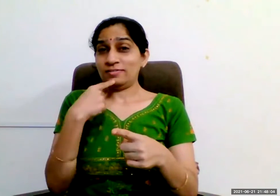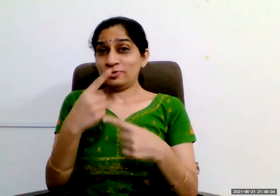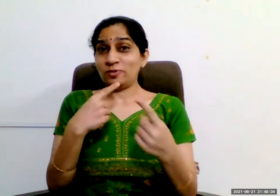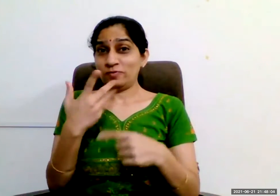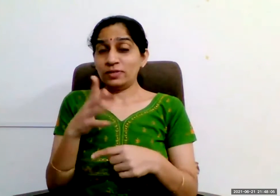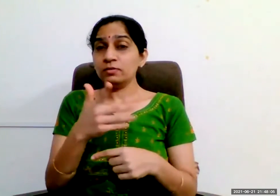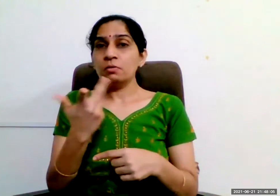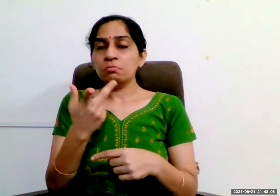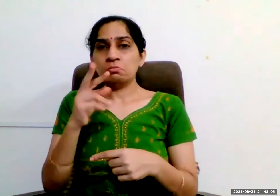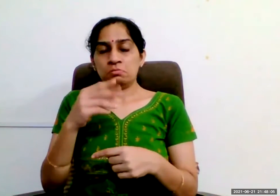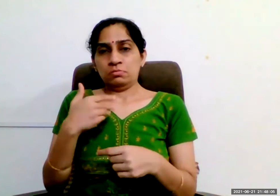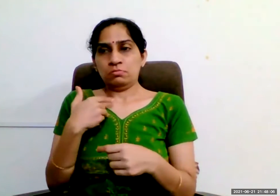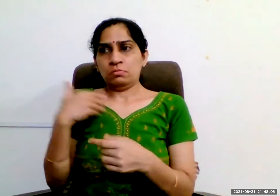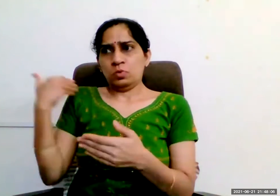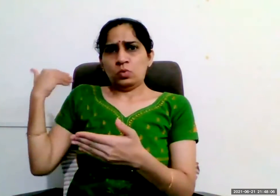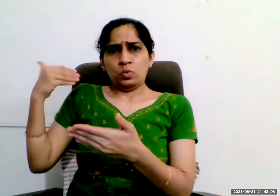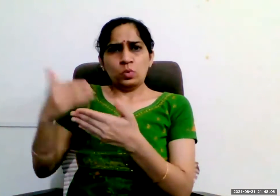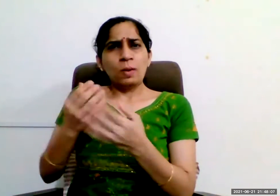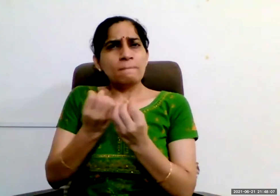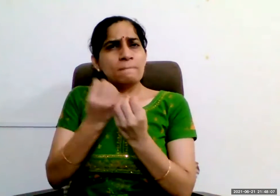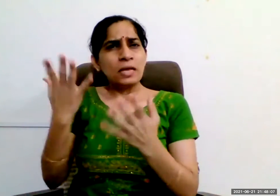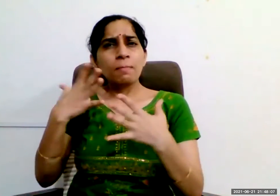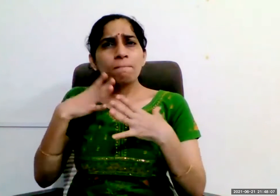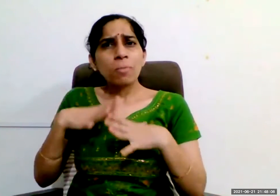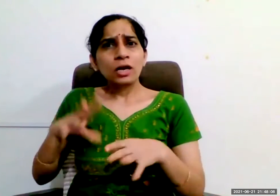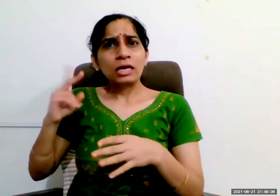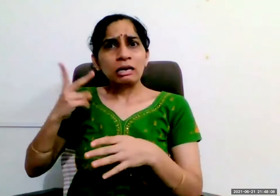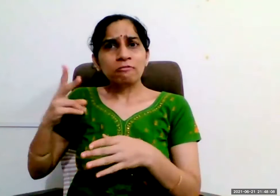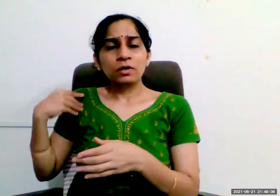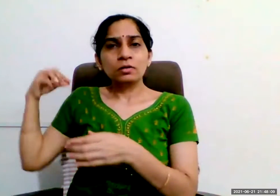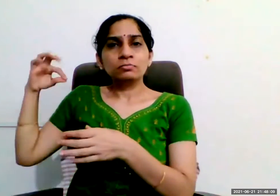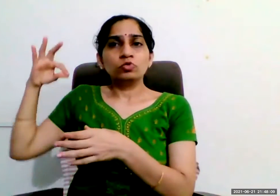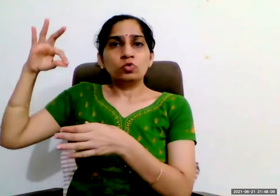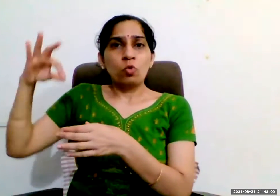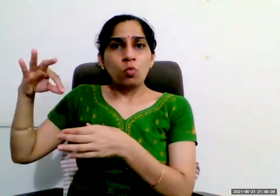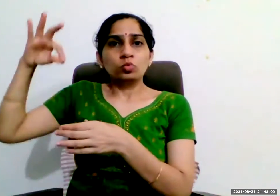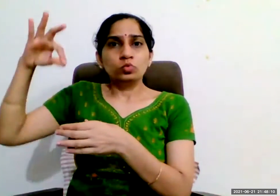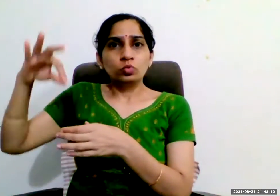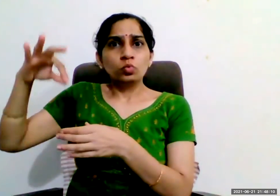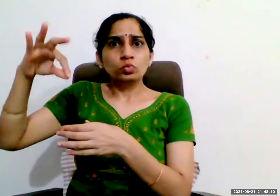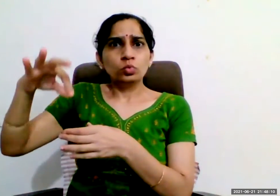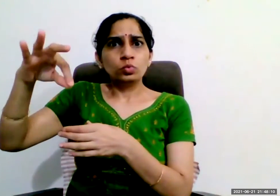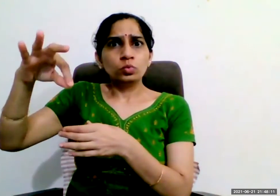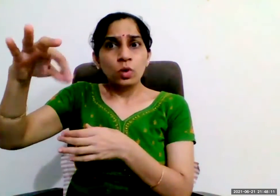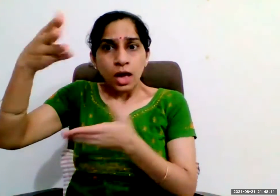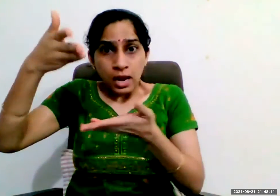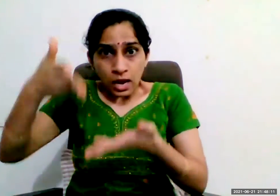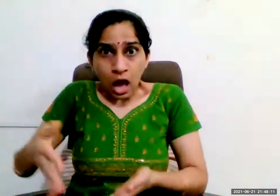different kinds of birds and animals, we have finally reached this human species, human form of life. So imagine